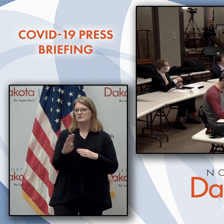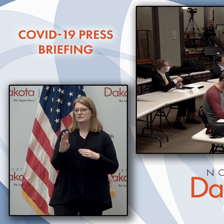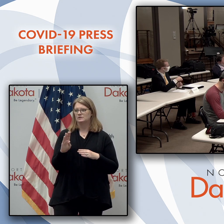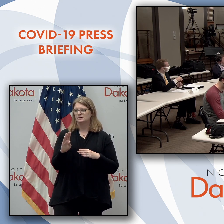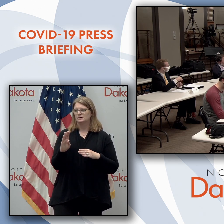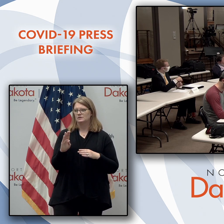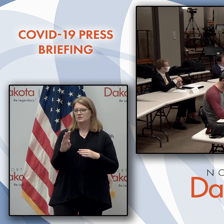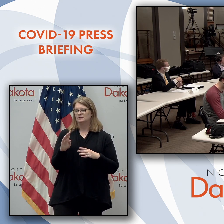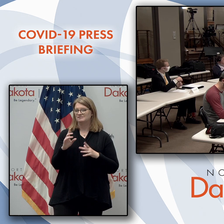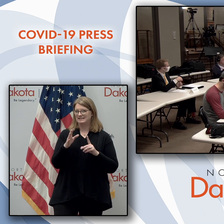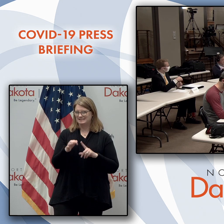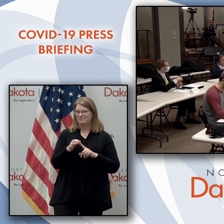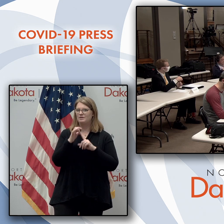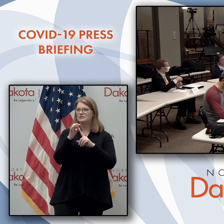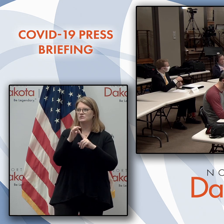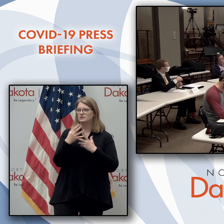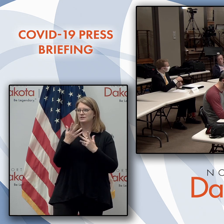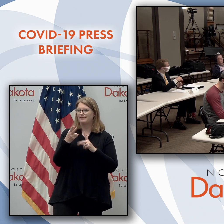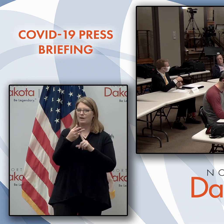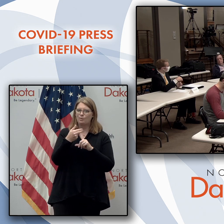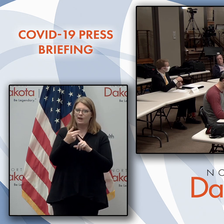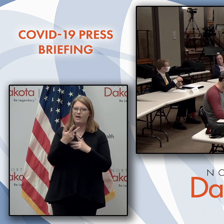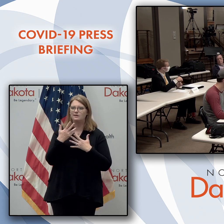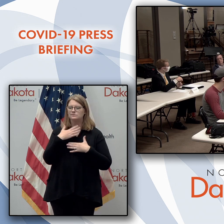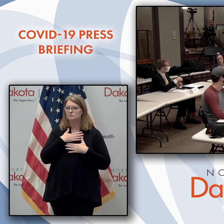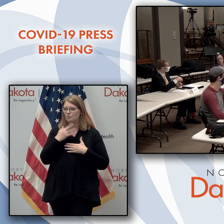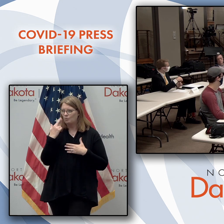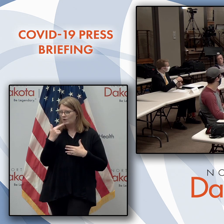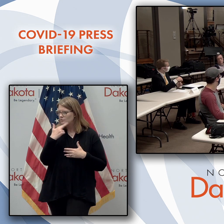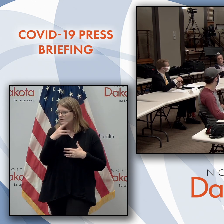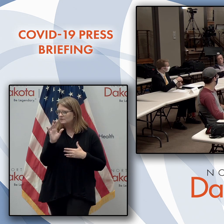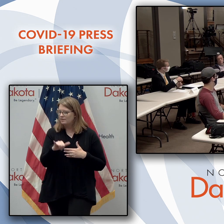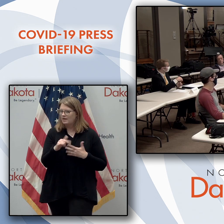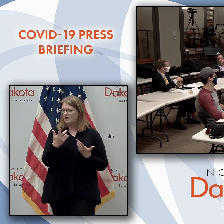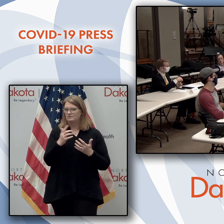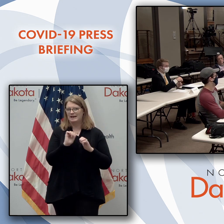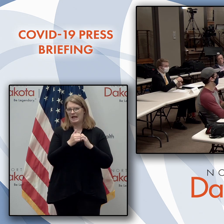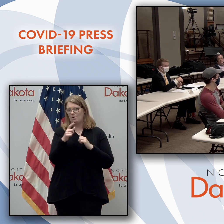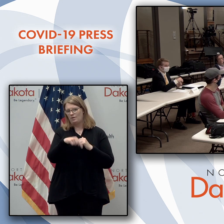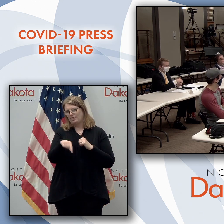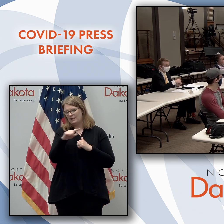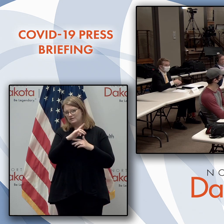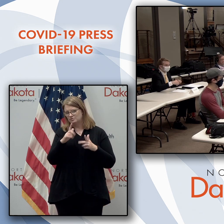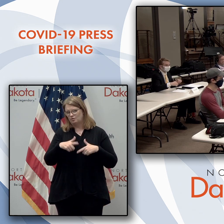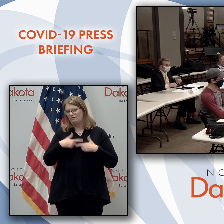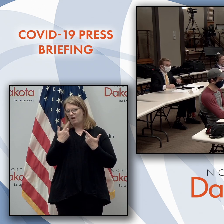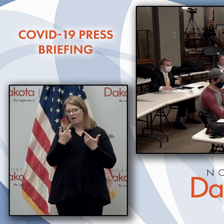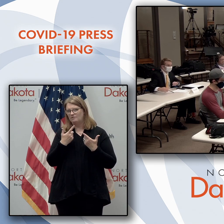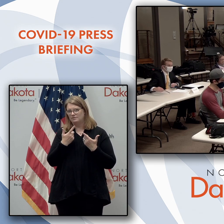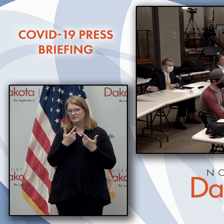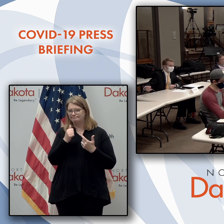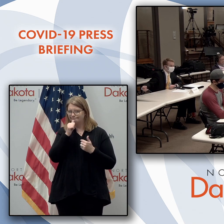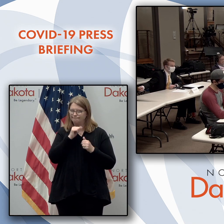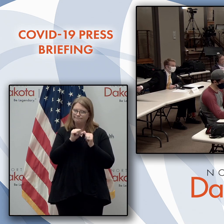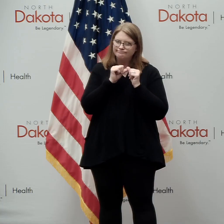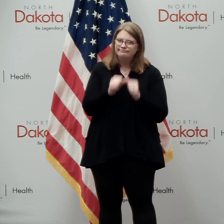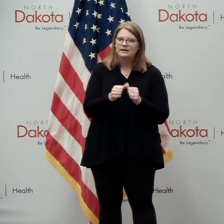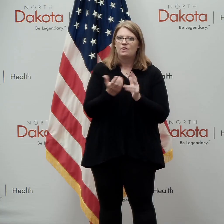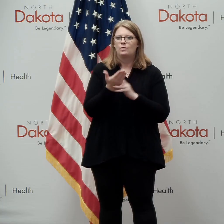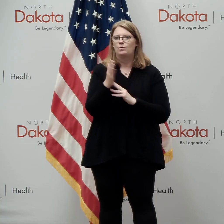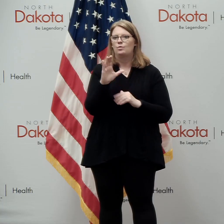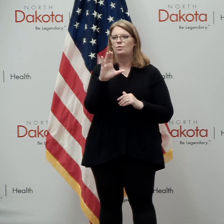especially in the hospitality industry, will survive COVID? And are you in favor of additional aid for those businesses?